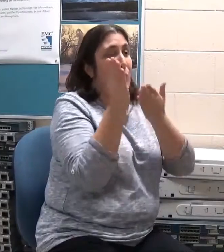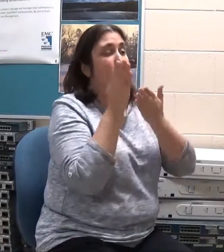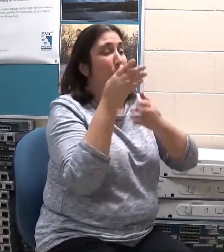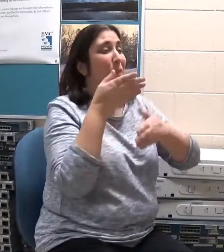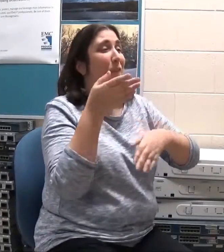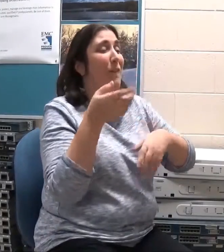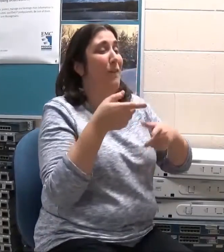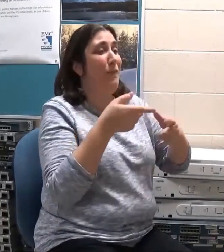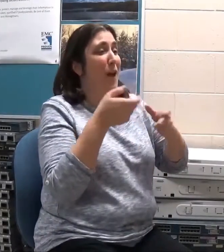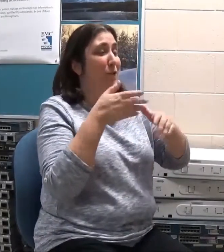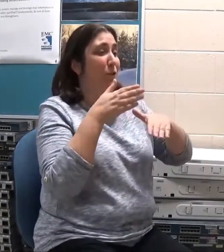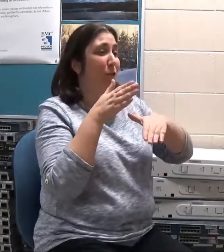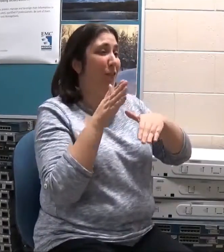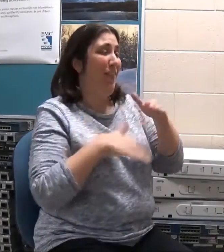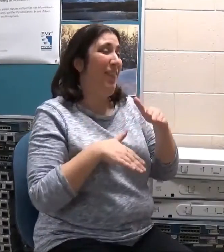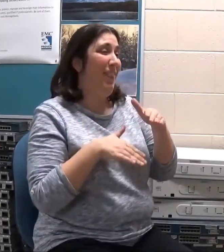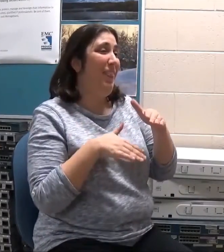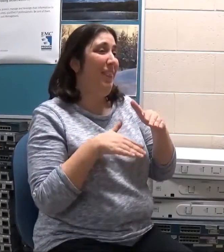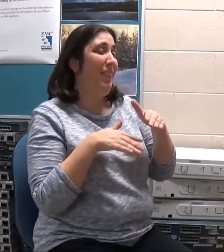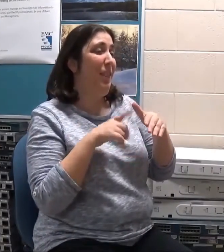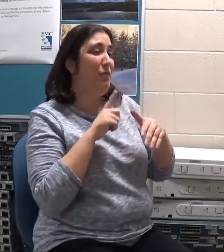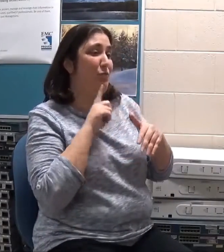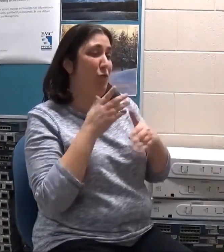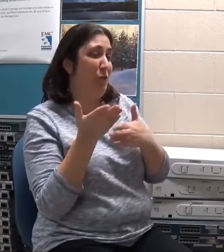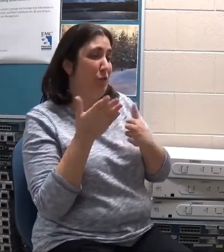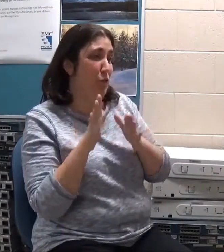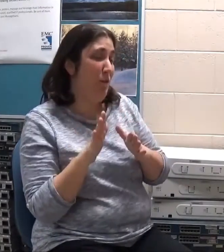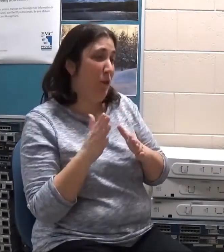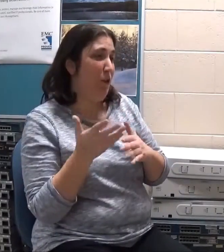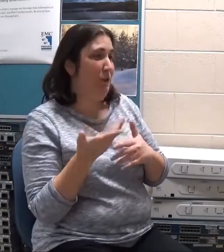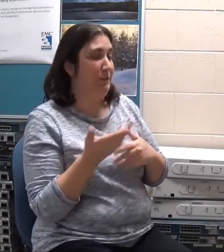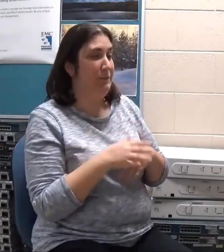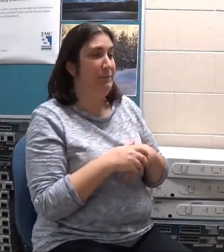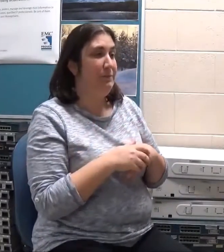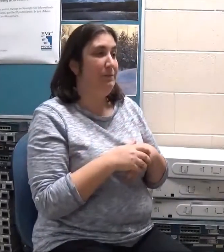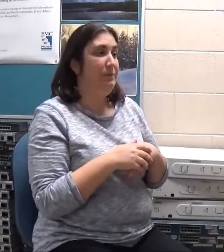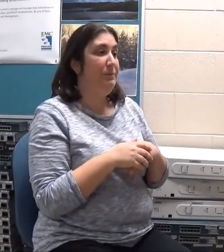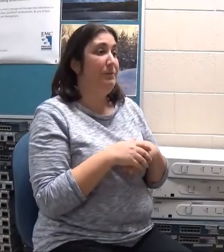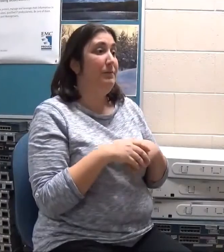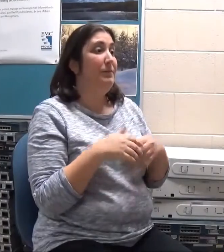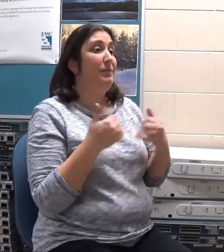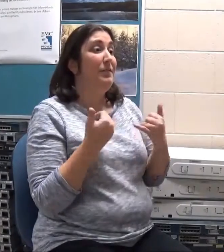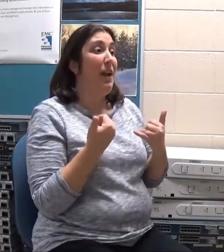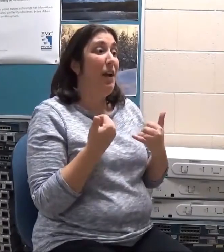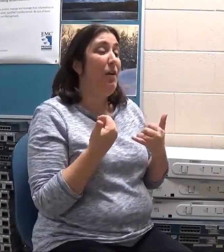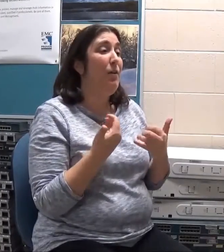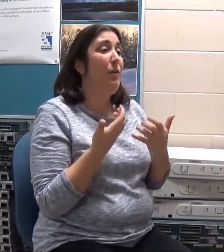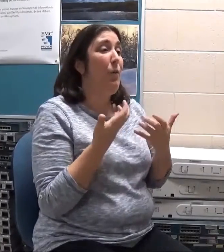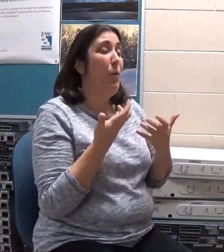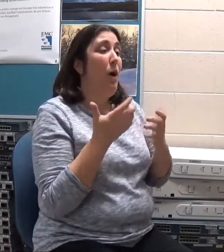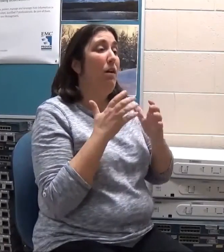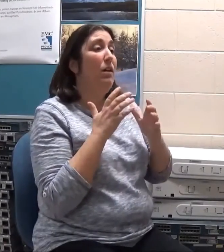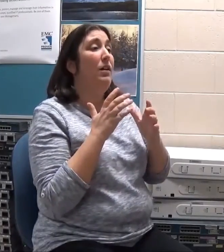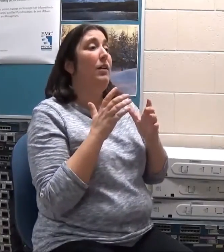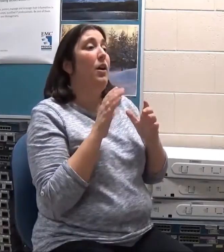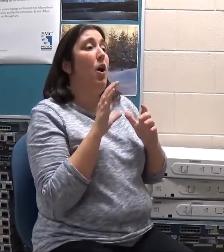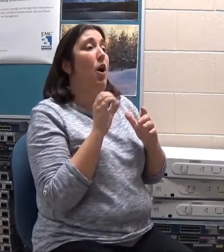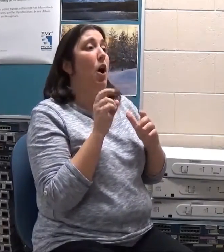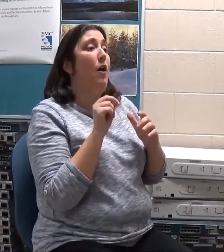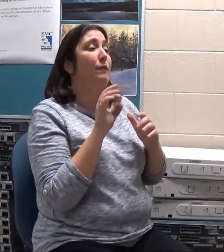Now this is a classroom, and what we want to do is configure the outside interface, the one that points to the classroom, to get an